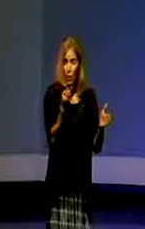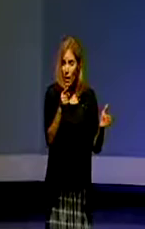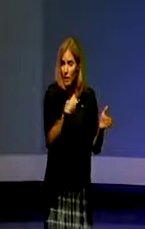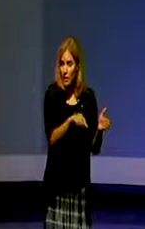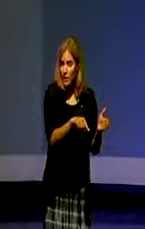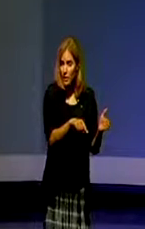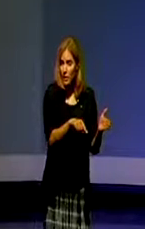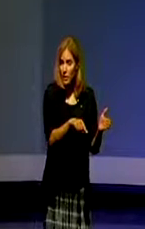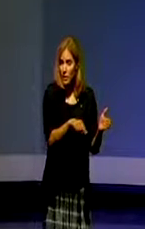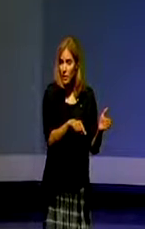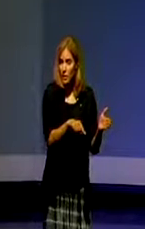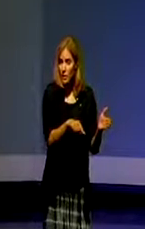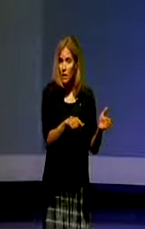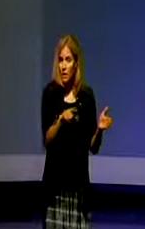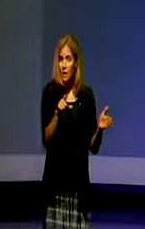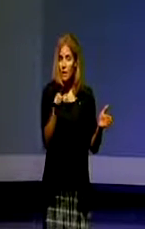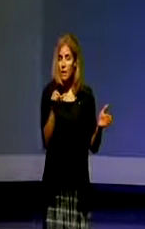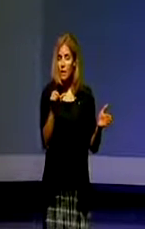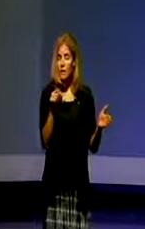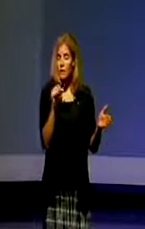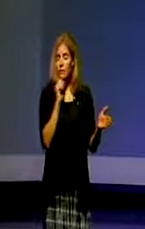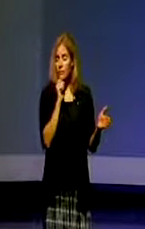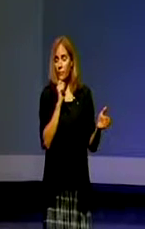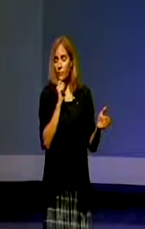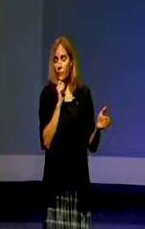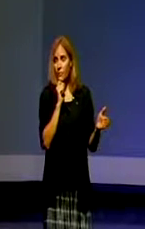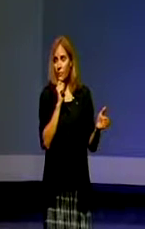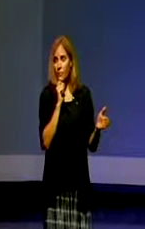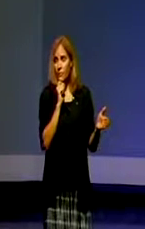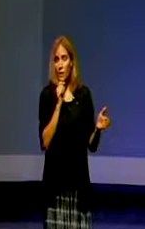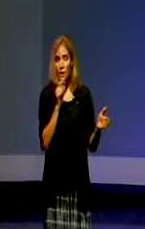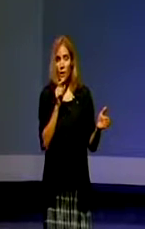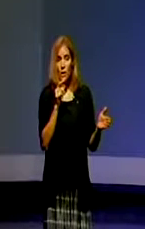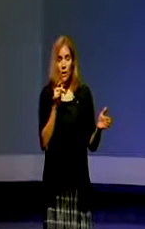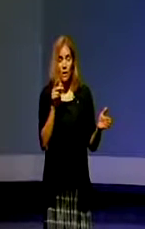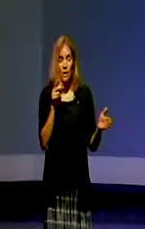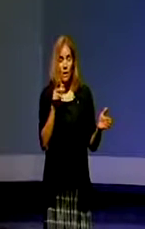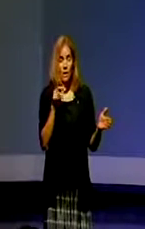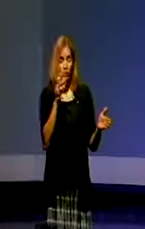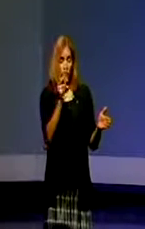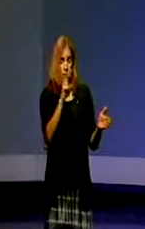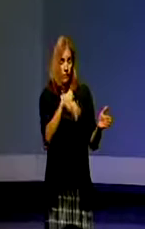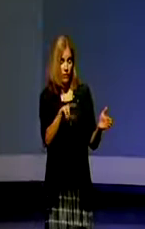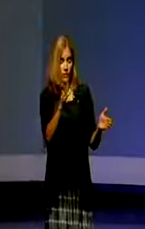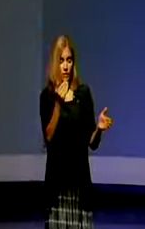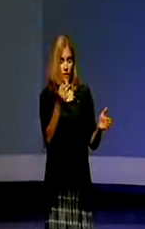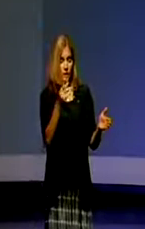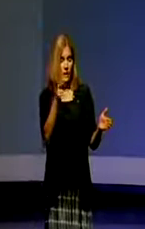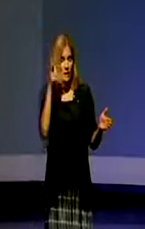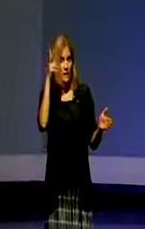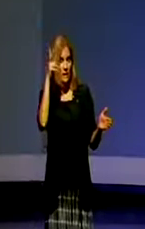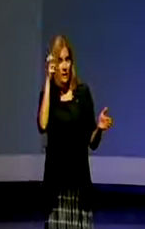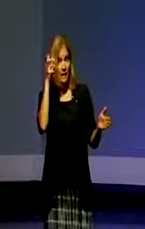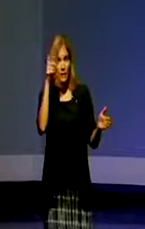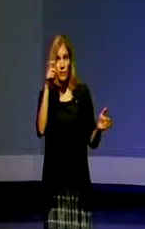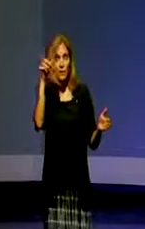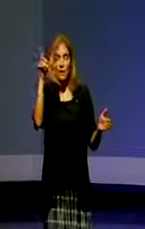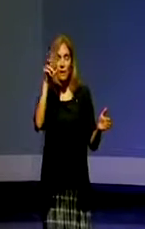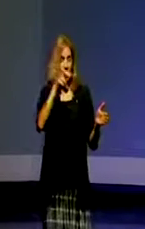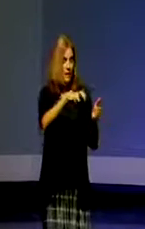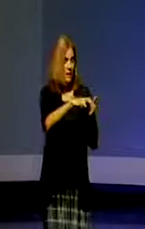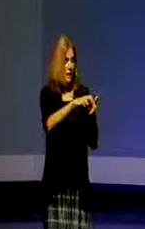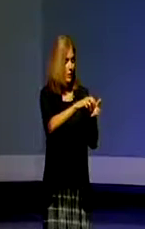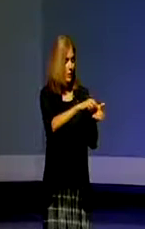say? It says that as soon as they hear it, verse 15, Satan comes and takes away